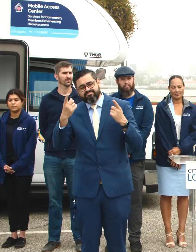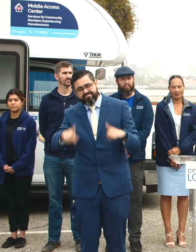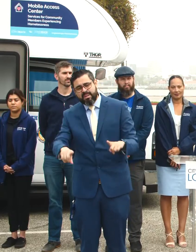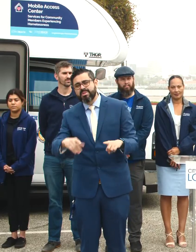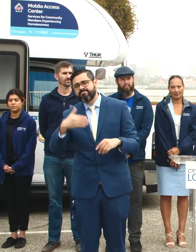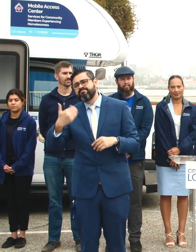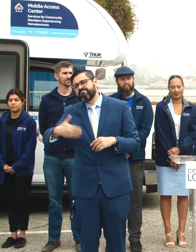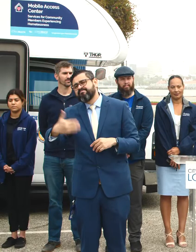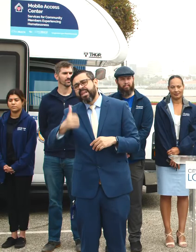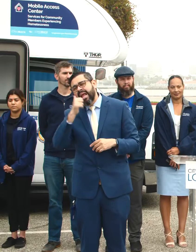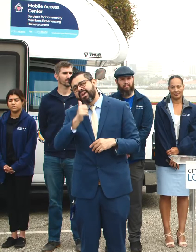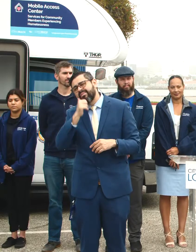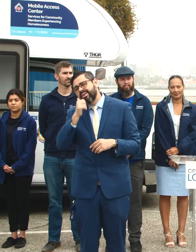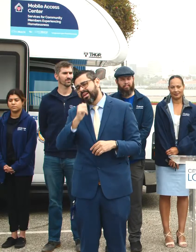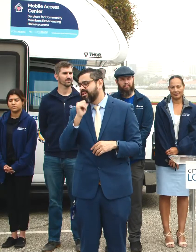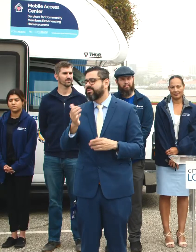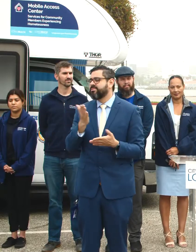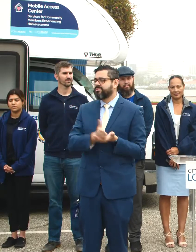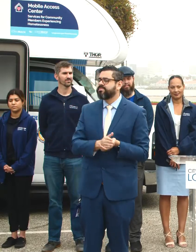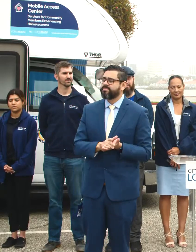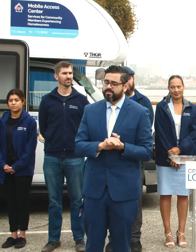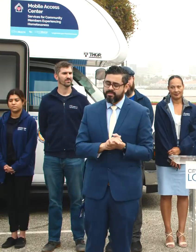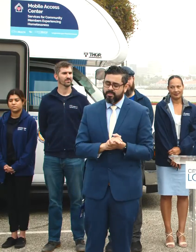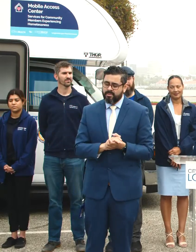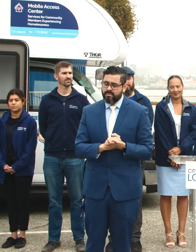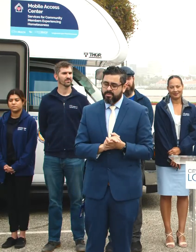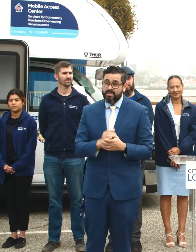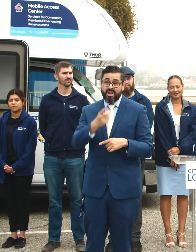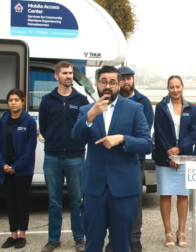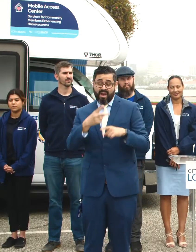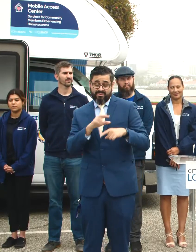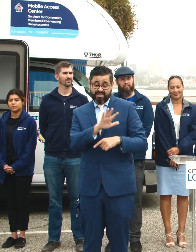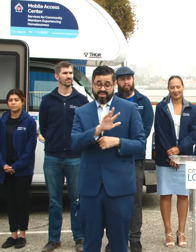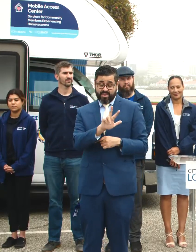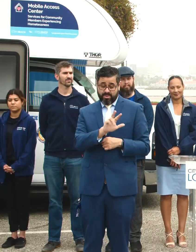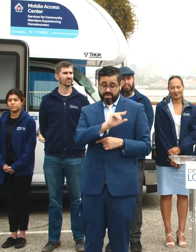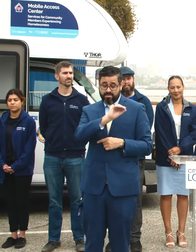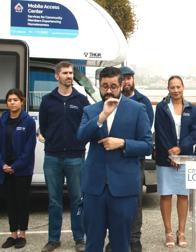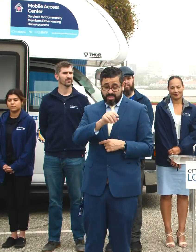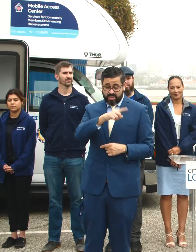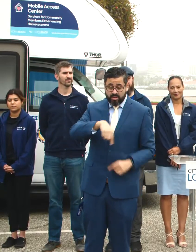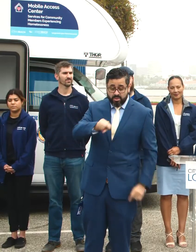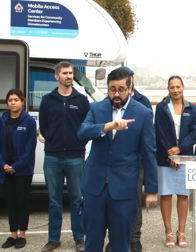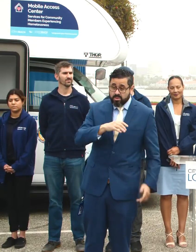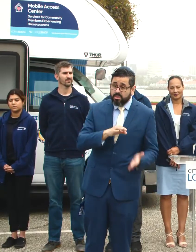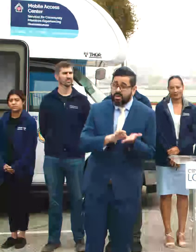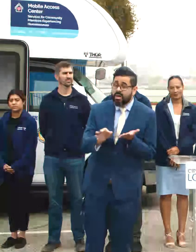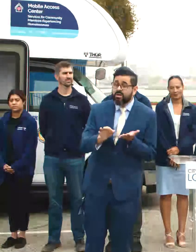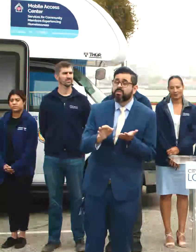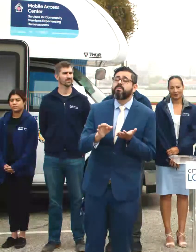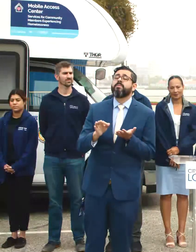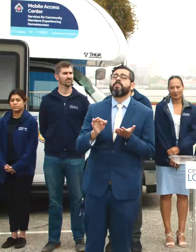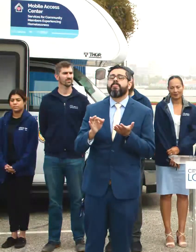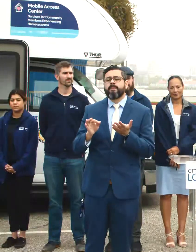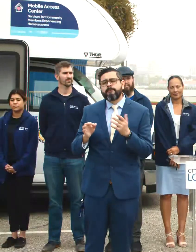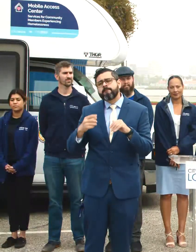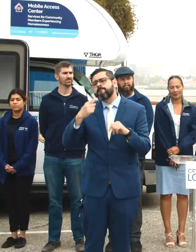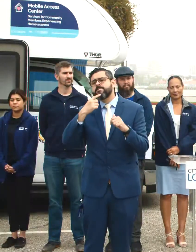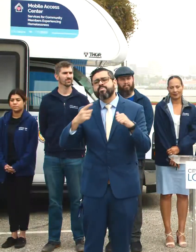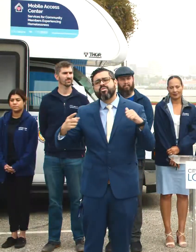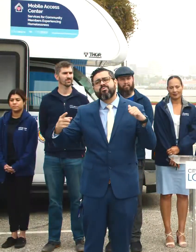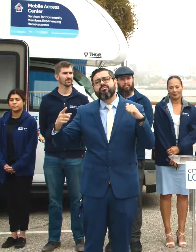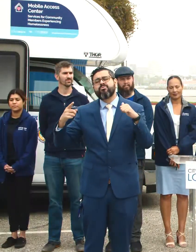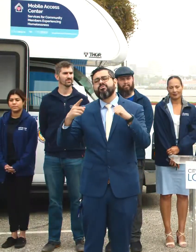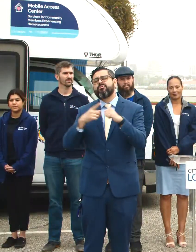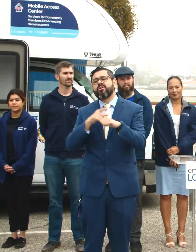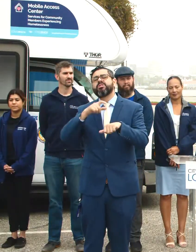to them. More than half, nearly 53% of people in this year's count said they're experiencing homelessness for the first